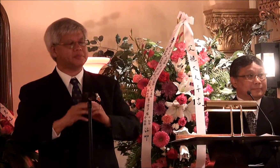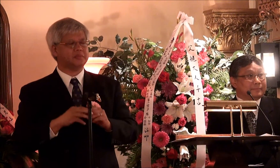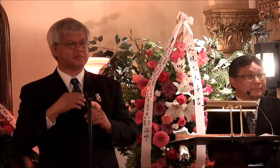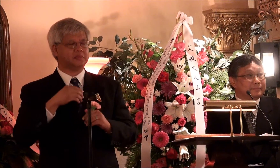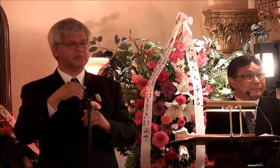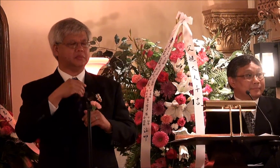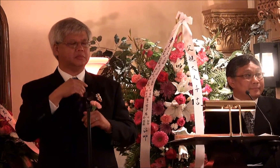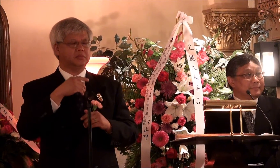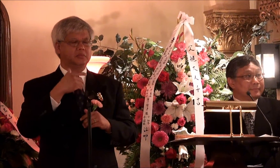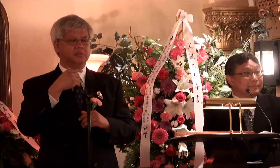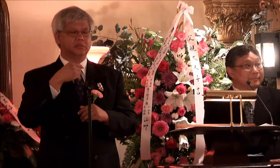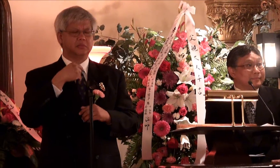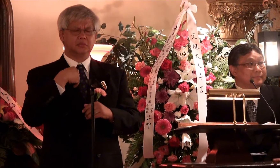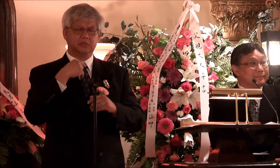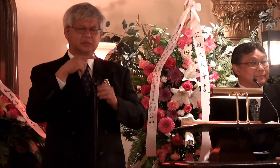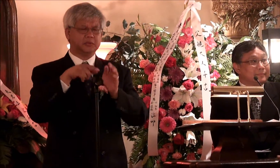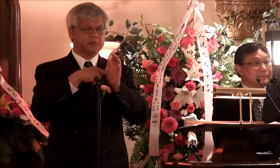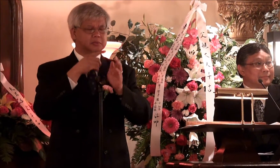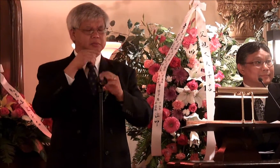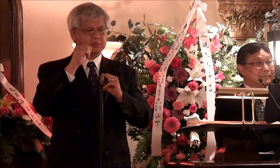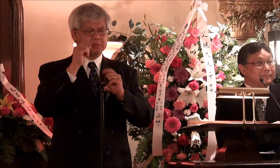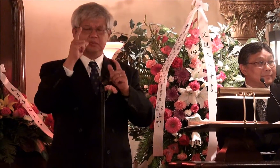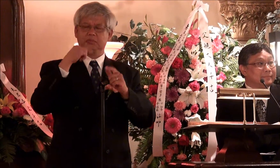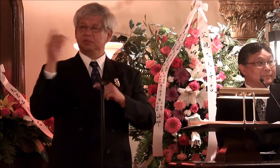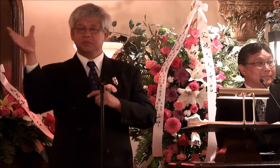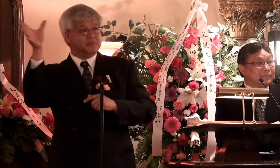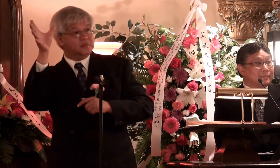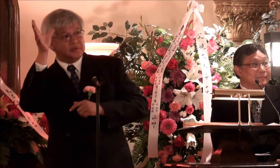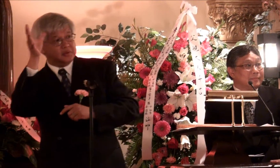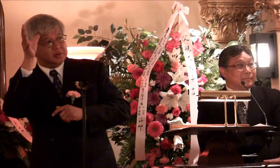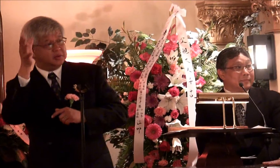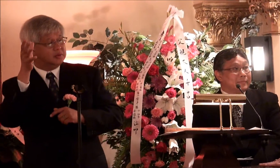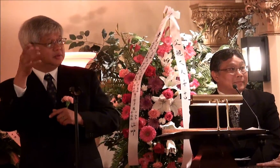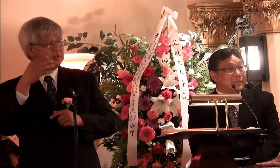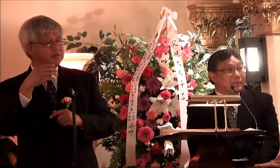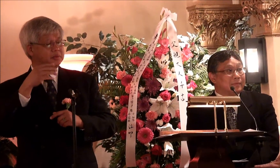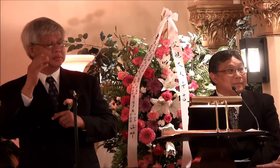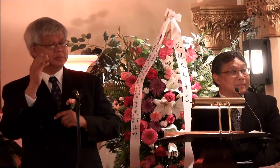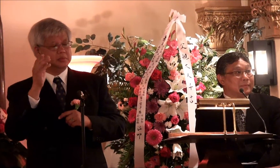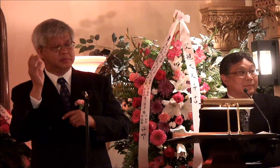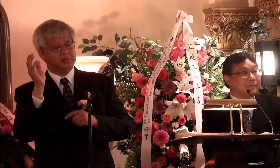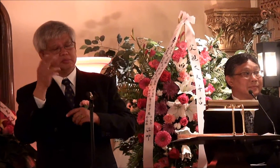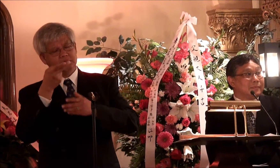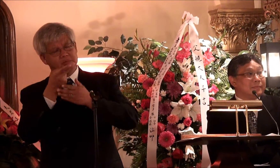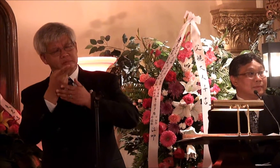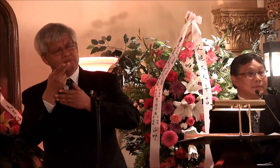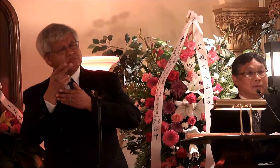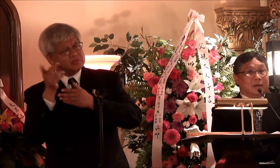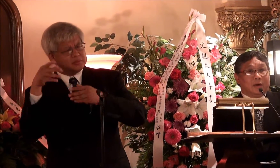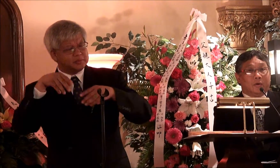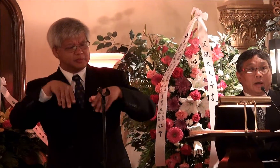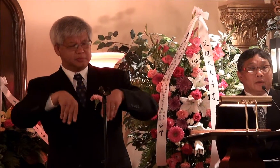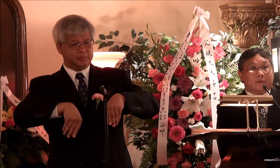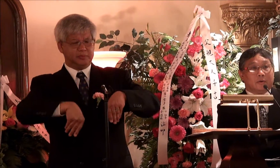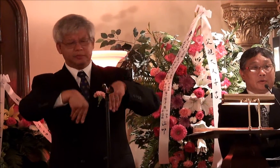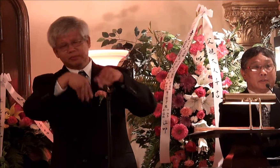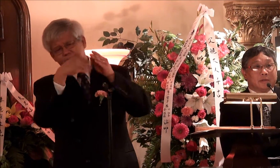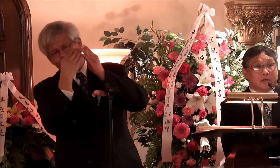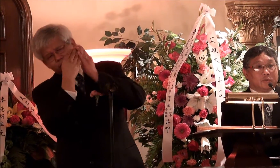I would sleep in the apartment with my father. I would wake up, and